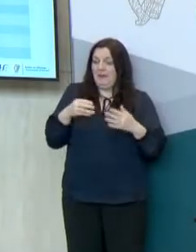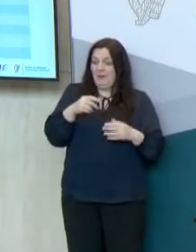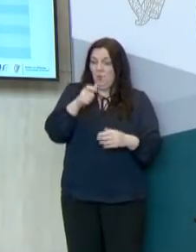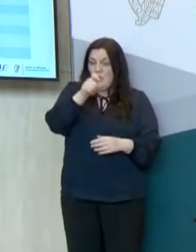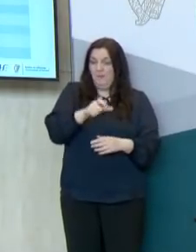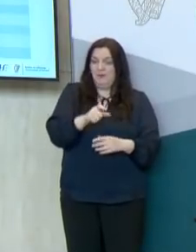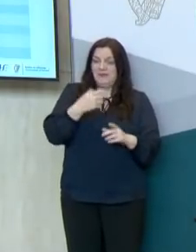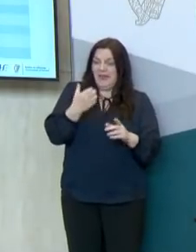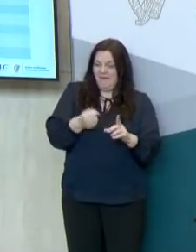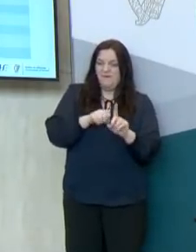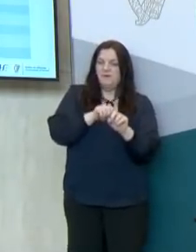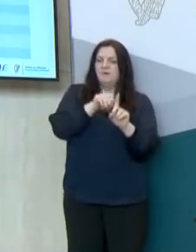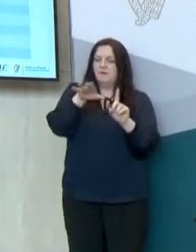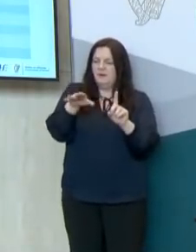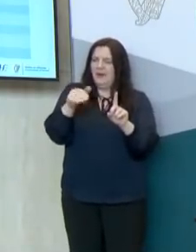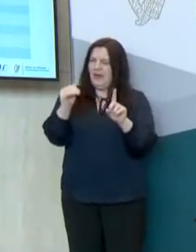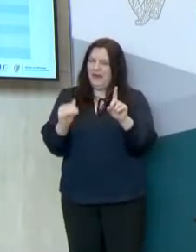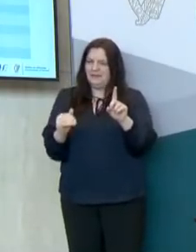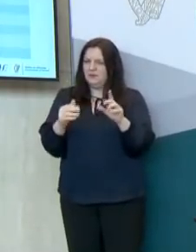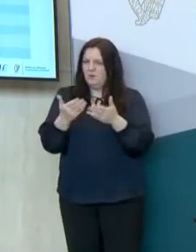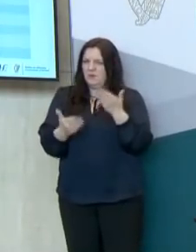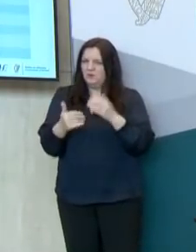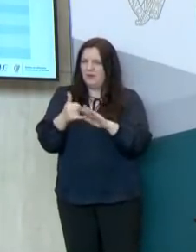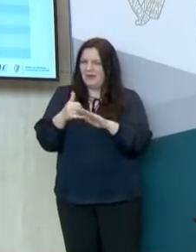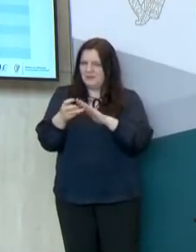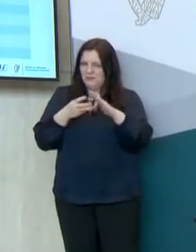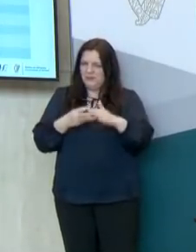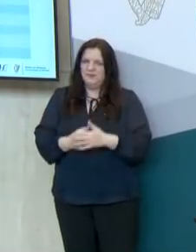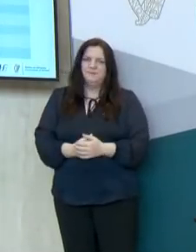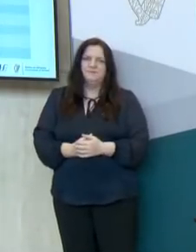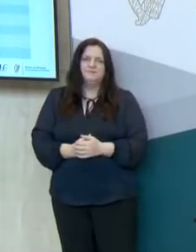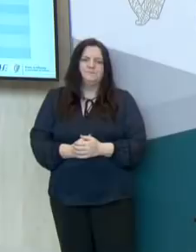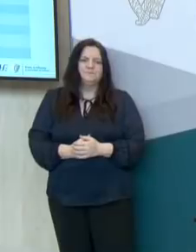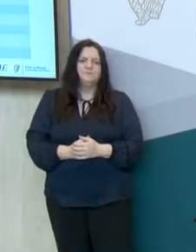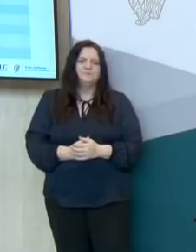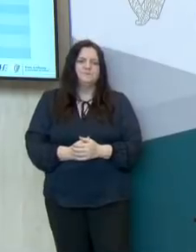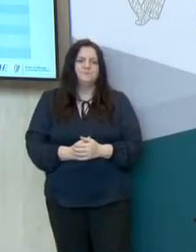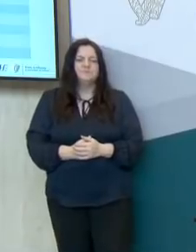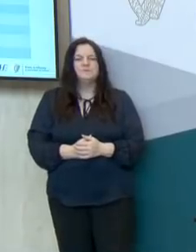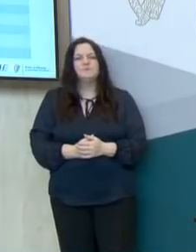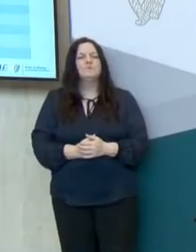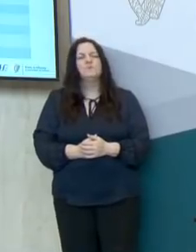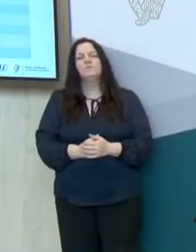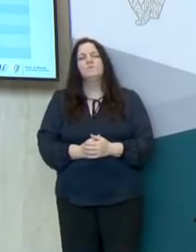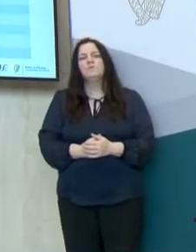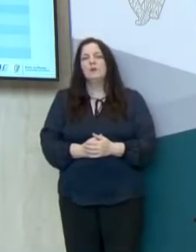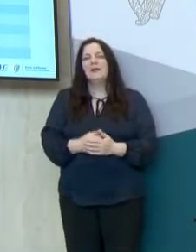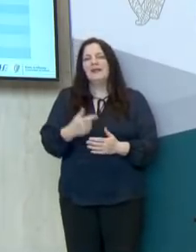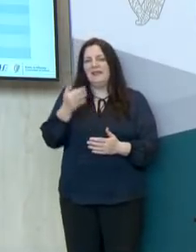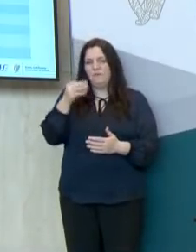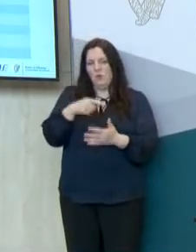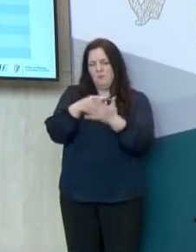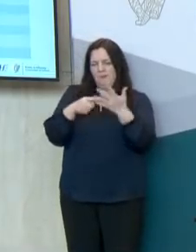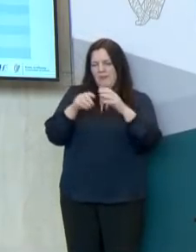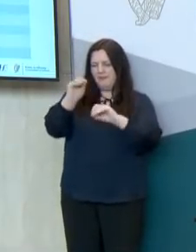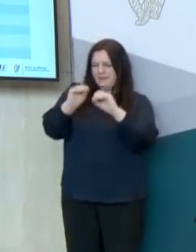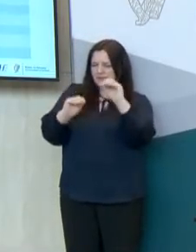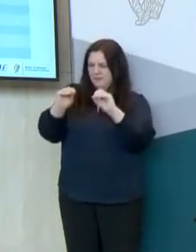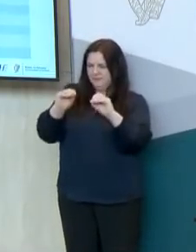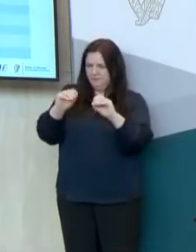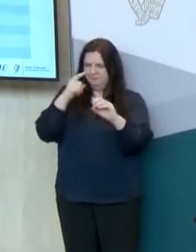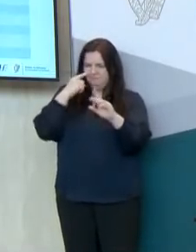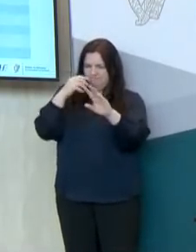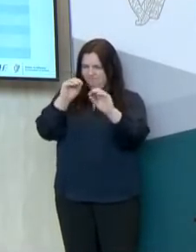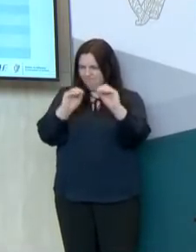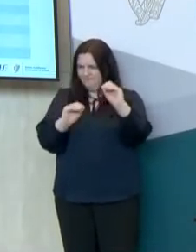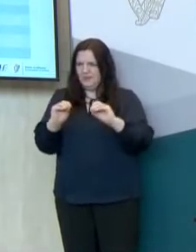has decreased this week compared to last week. Just to say that using mathematical models to estimate